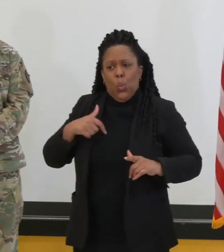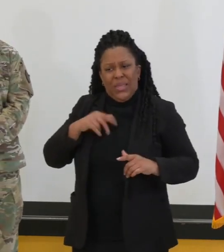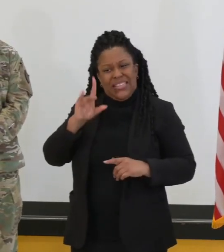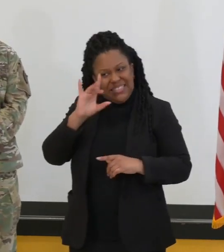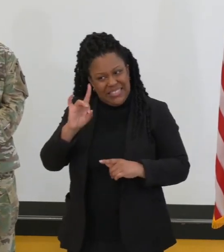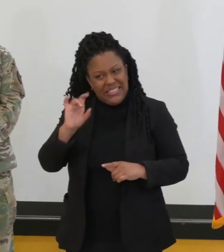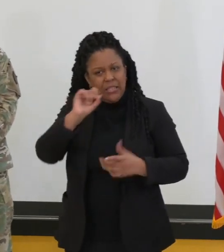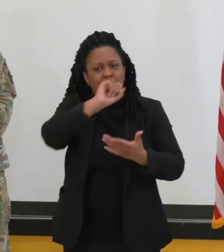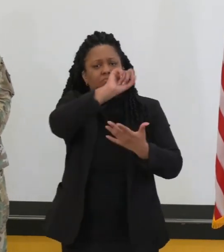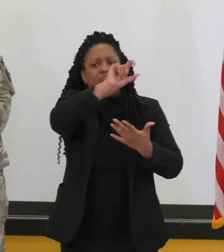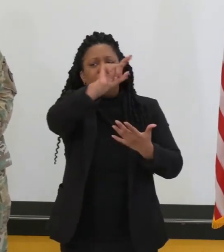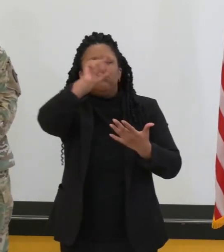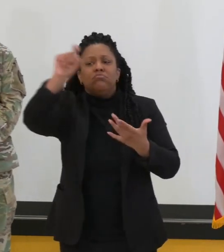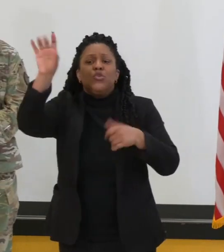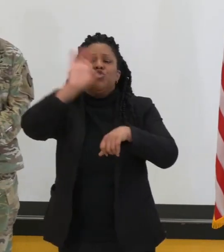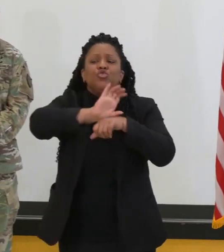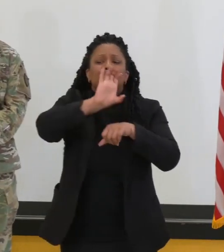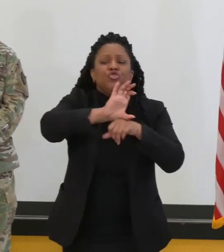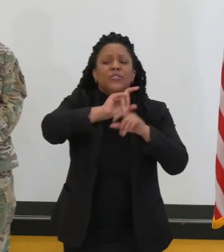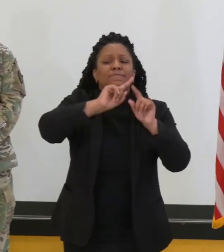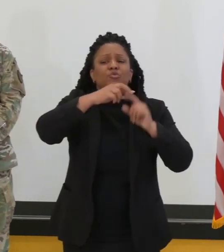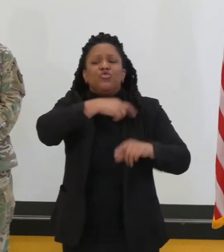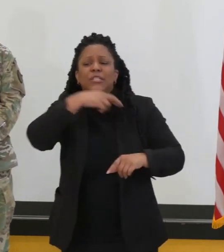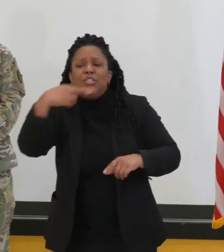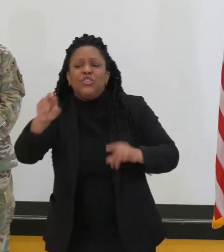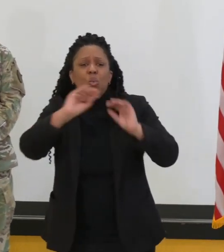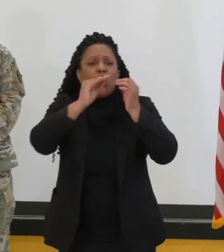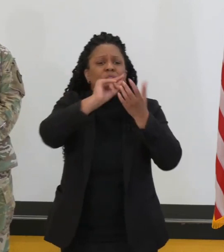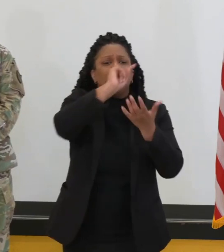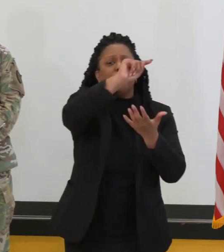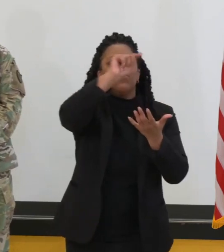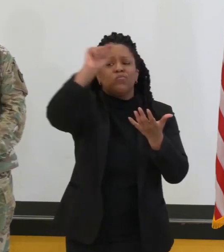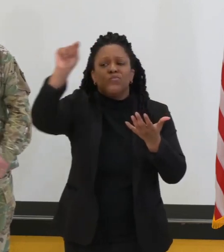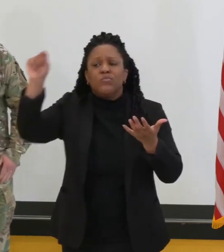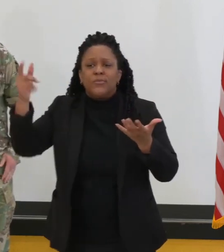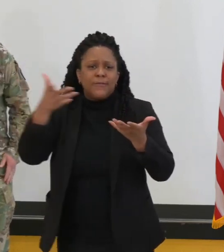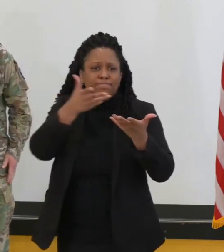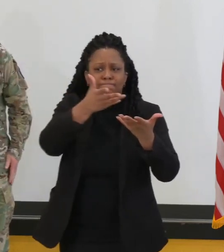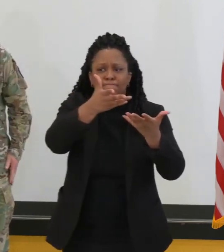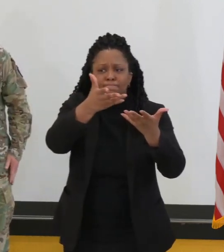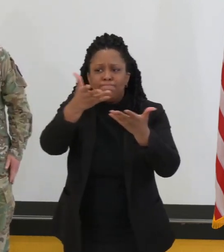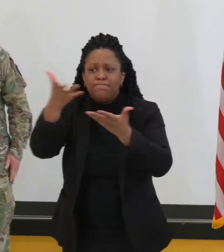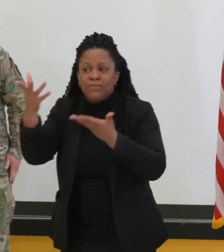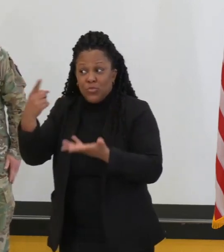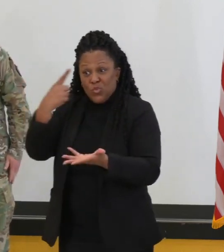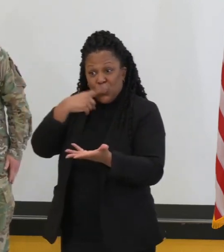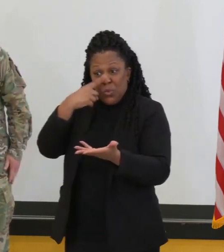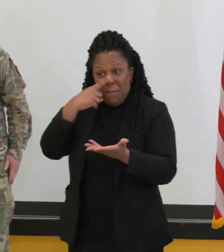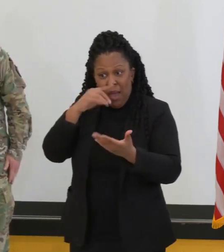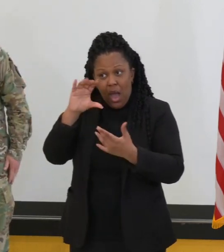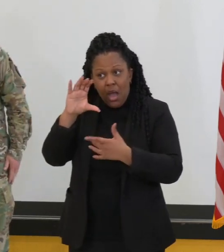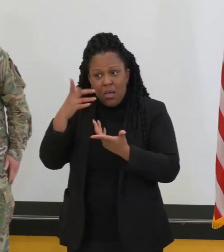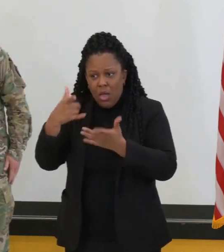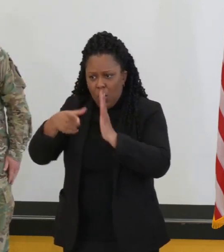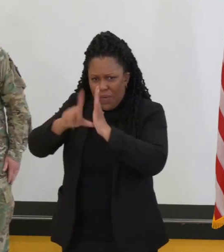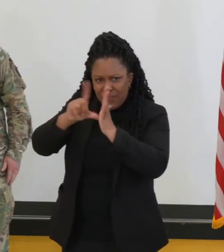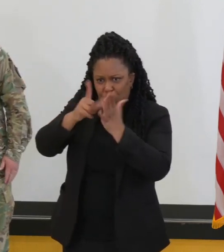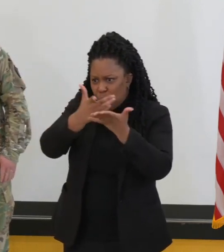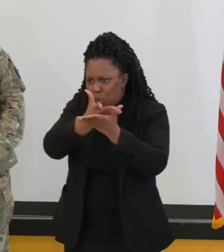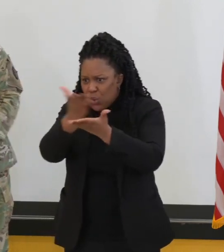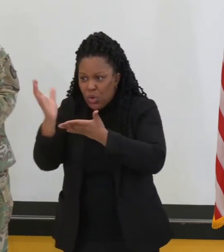many organizations made the decision that if their if their game or their business